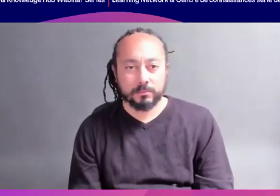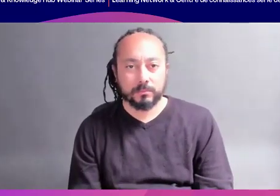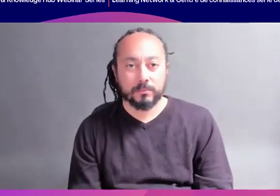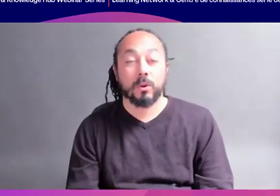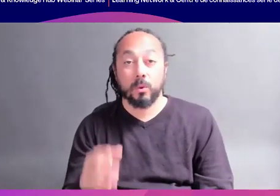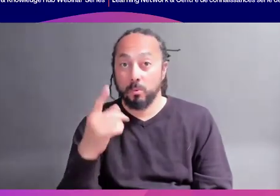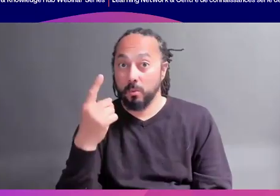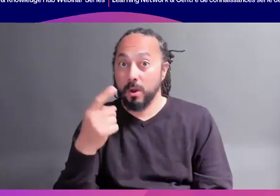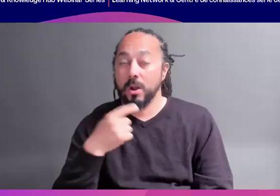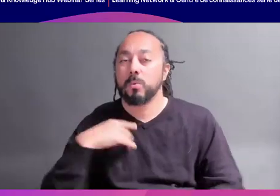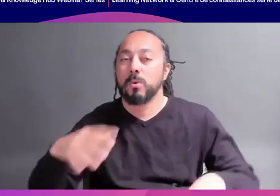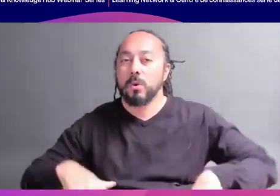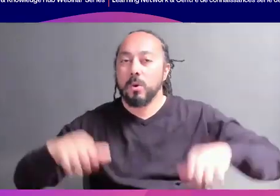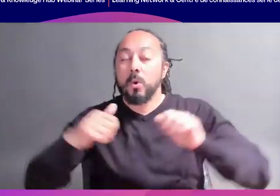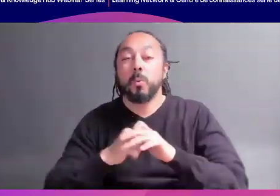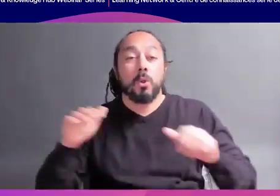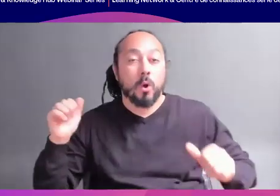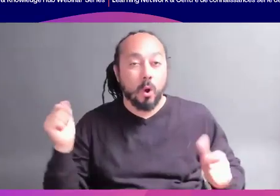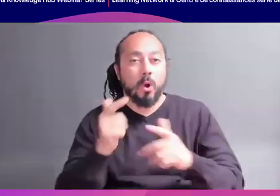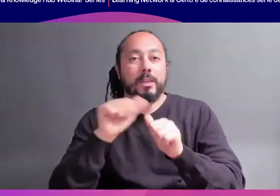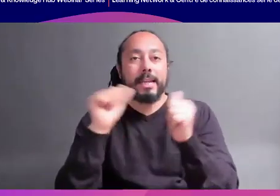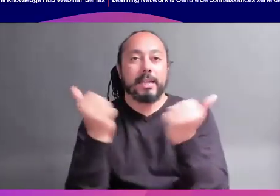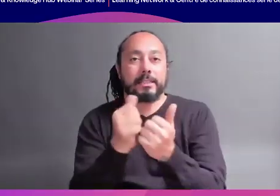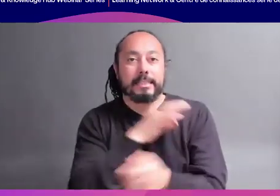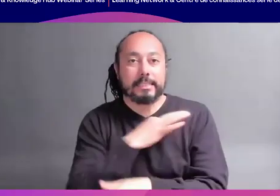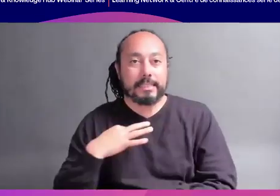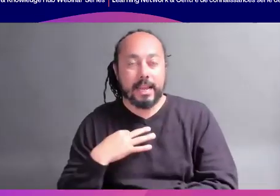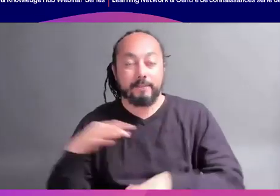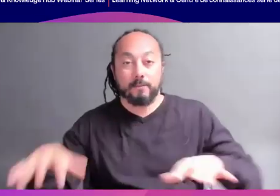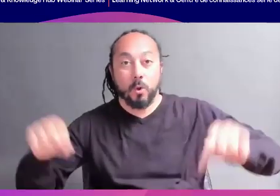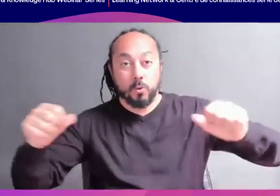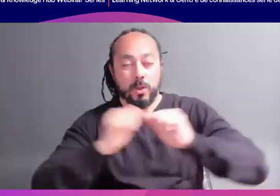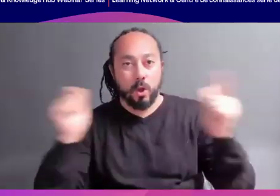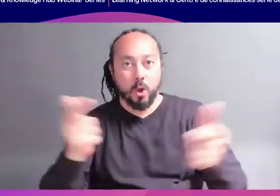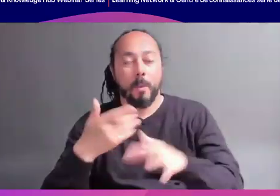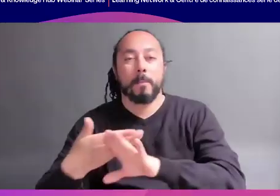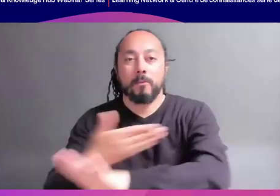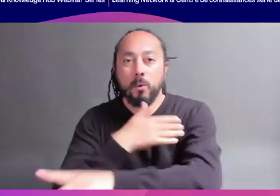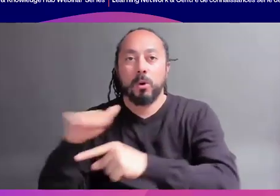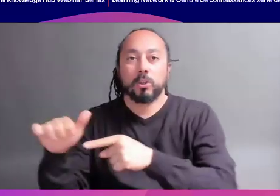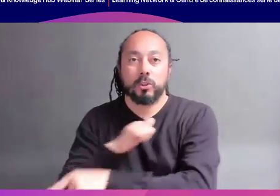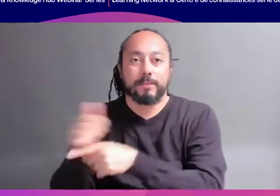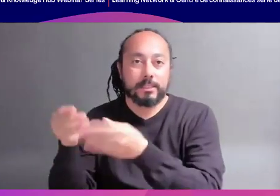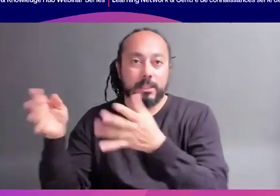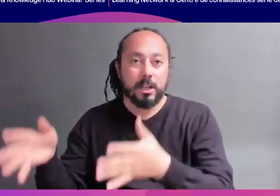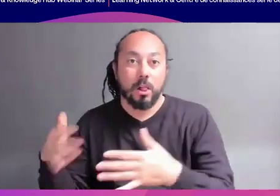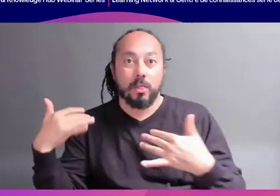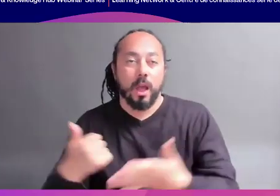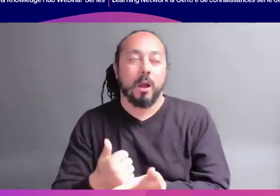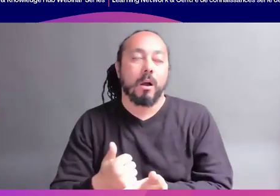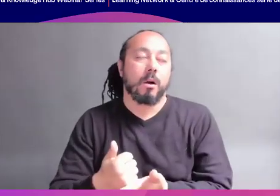staff before we even trained the facilitator. And that is hugely